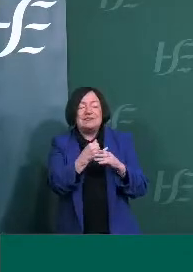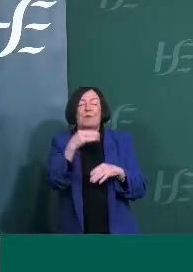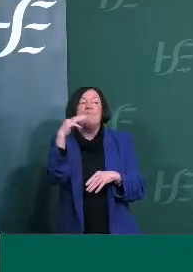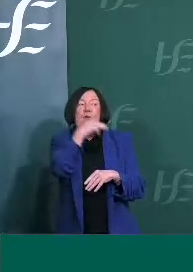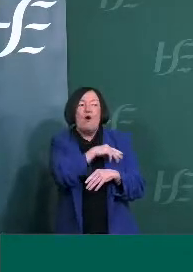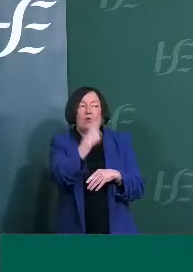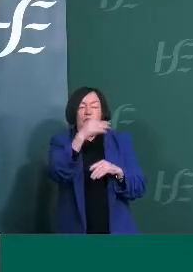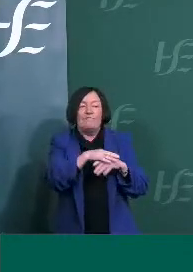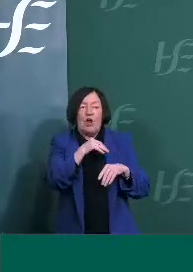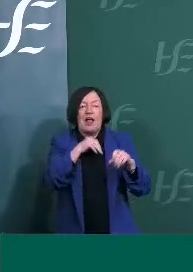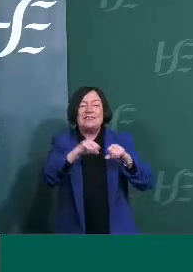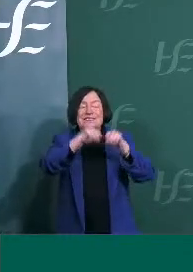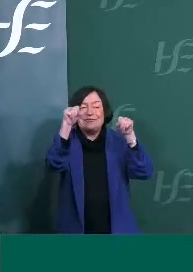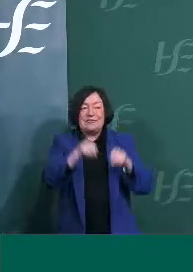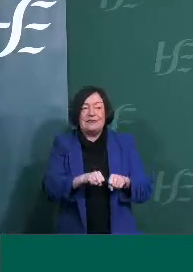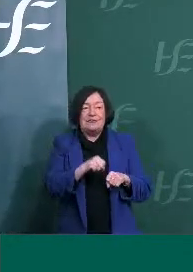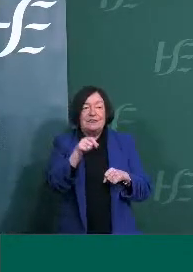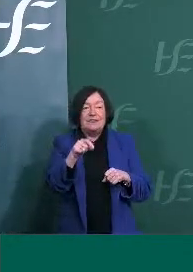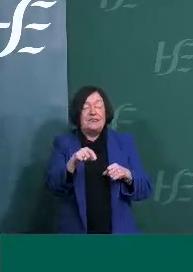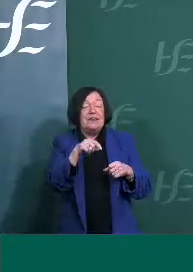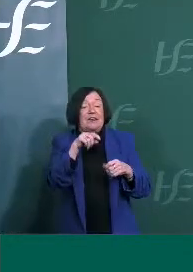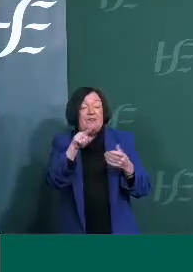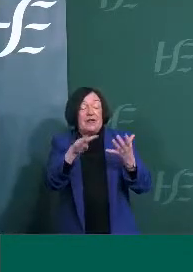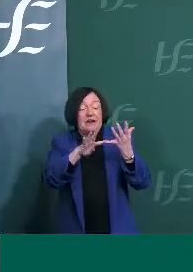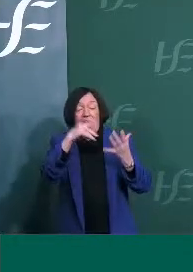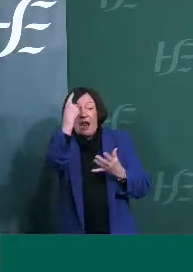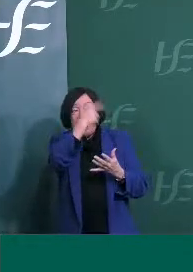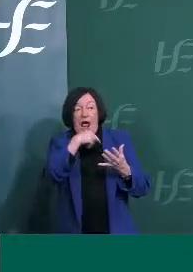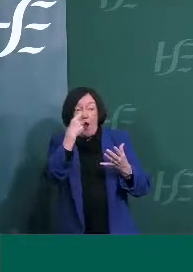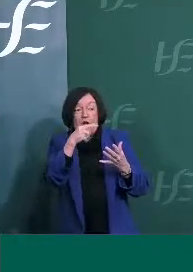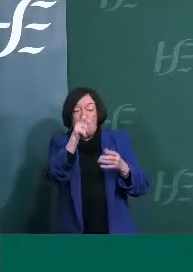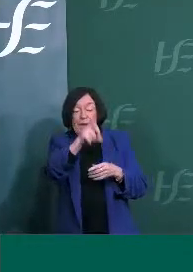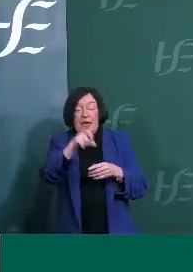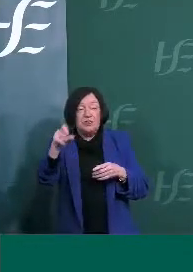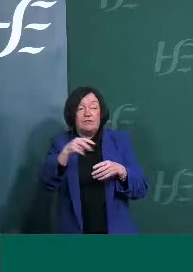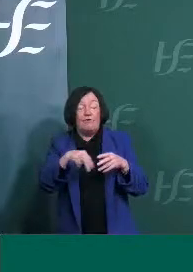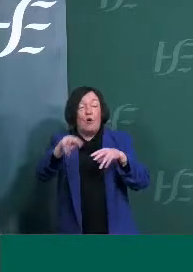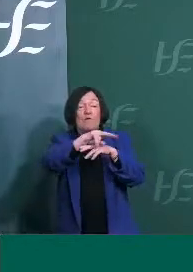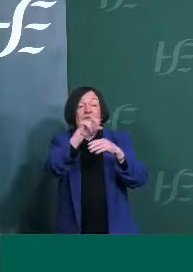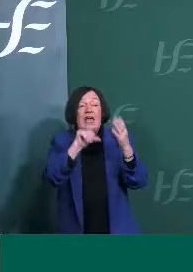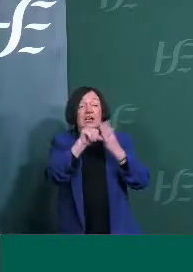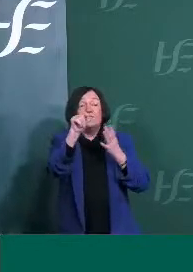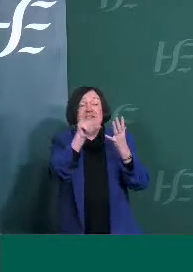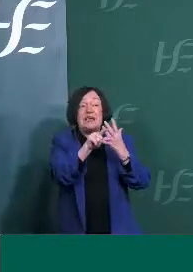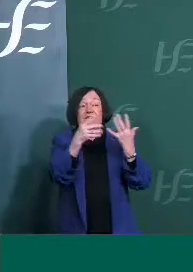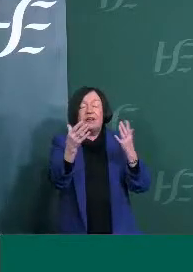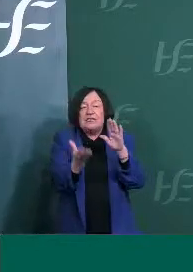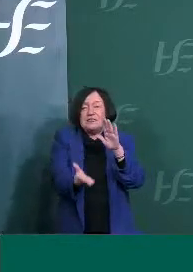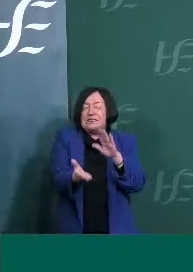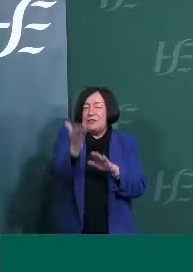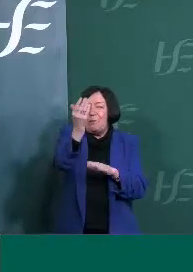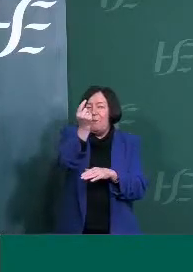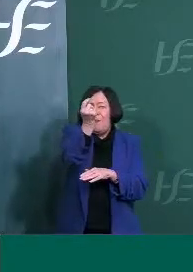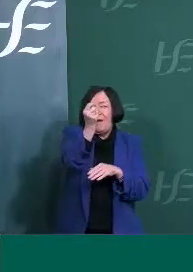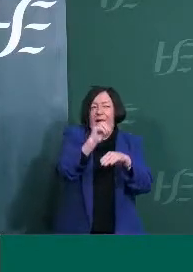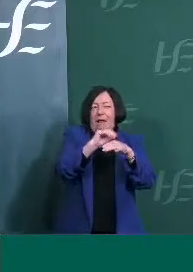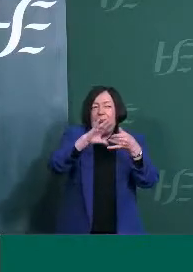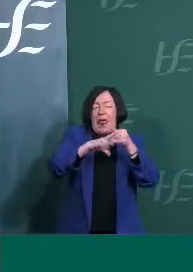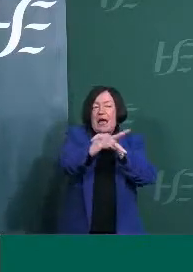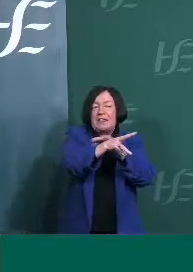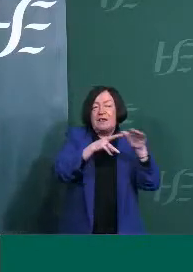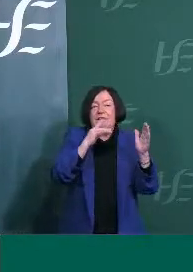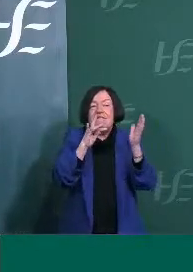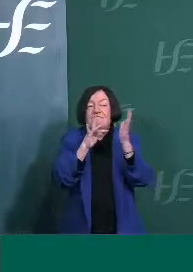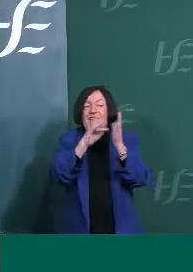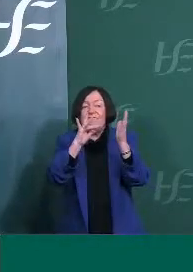important one for our system. The 9-hour patient experience target there for over 75s is up slightly on last week, but nearly